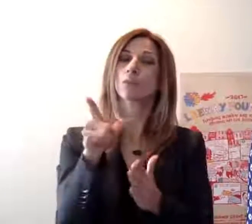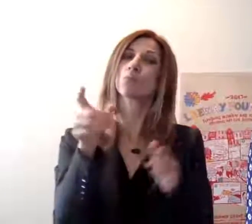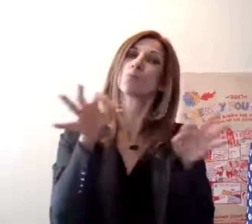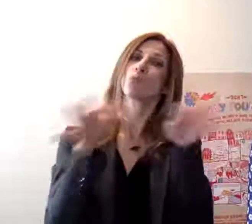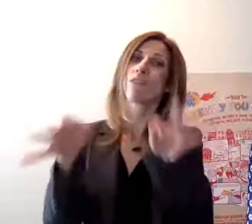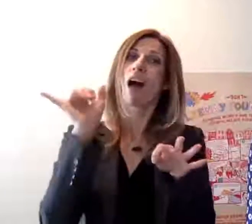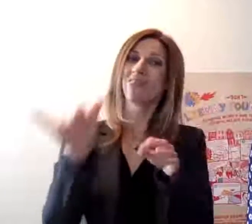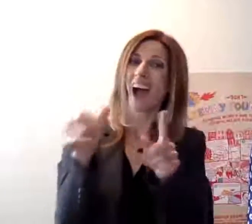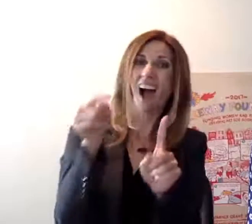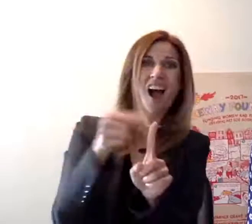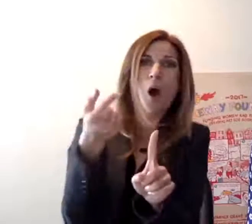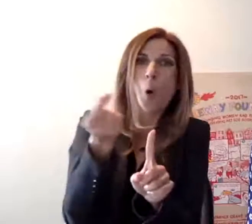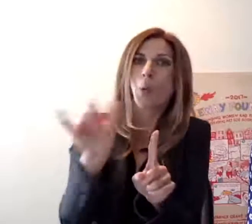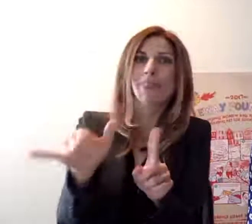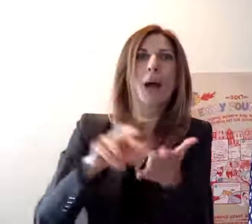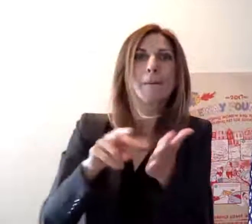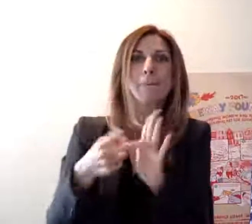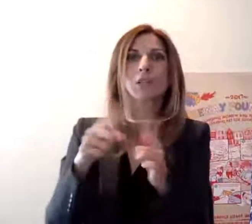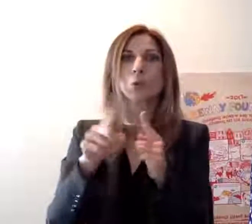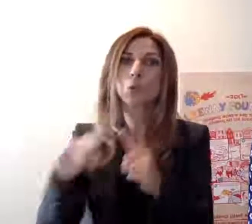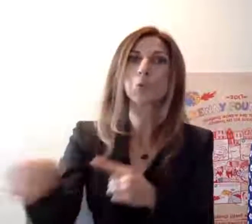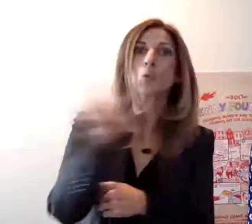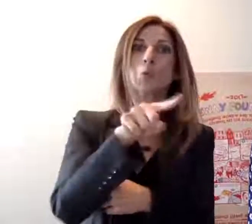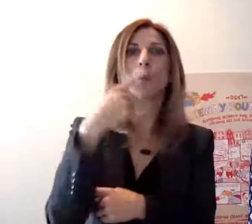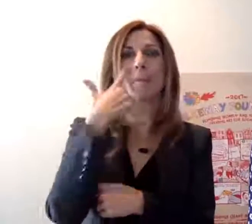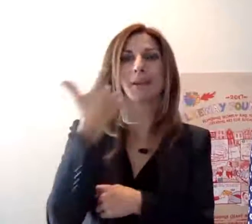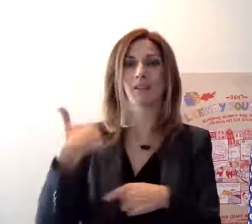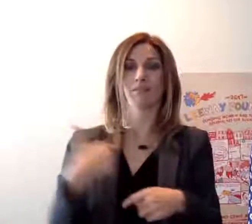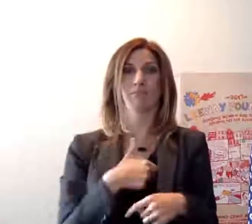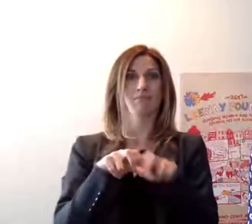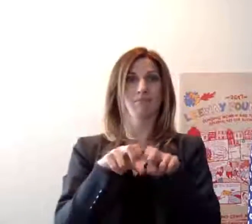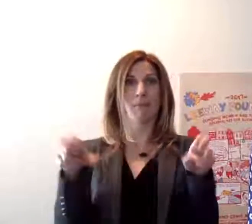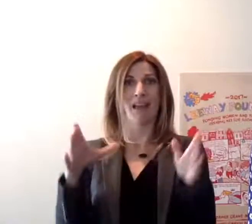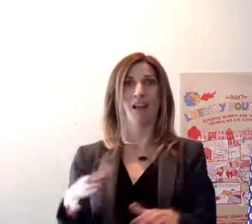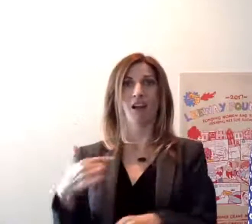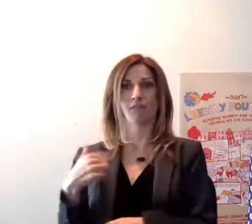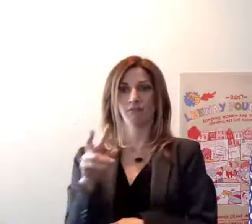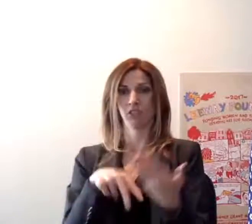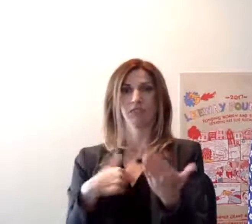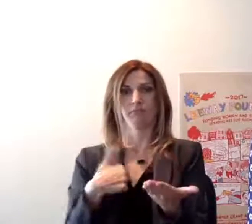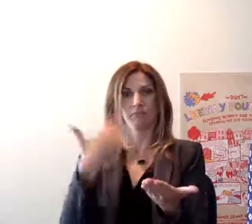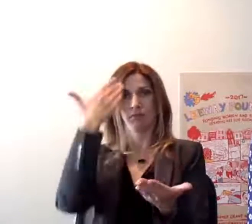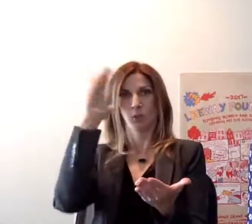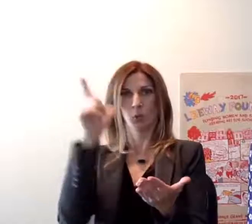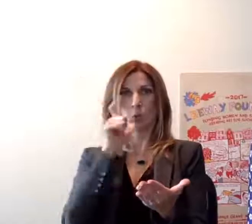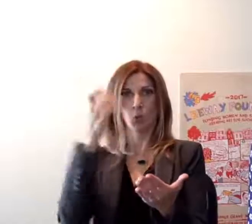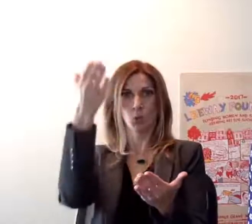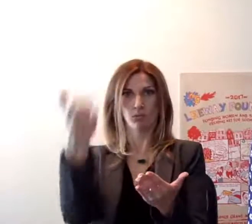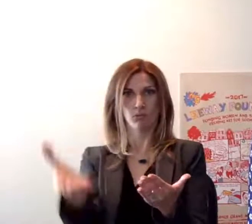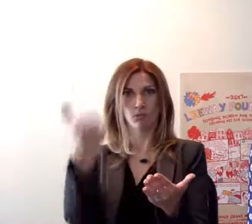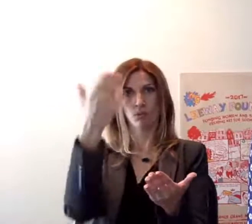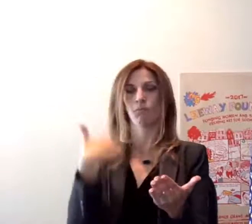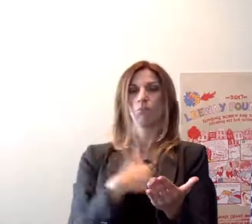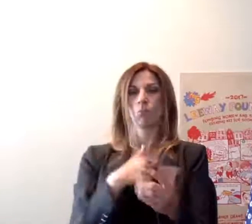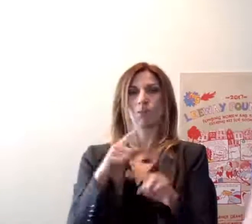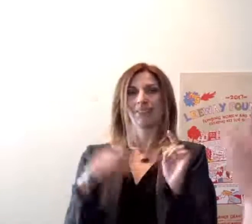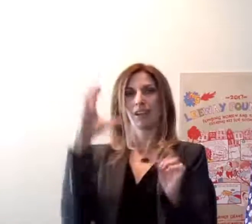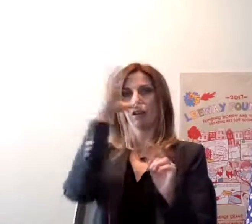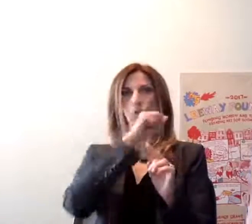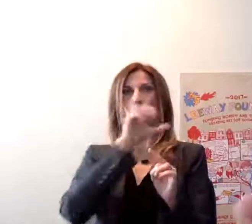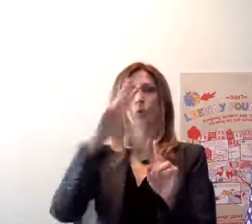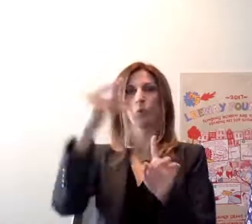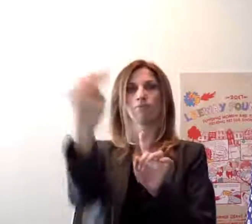it clearly here in question number 3 is because the panel doesn't know you. And so they can't make the assumption about what